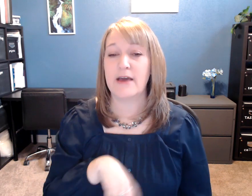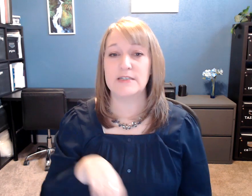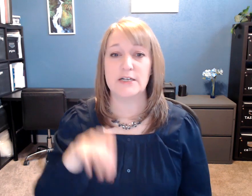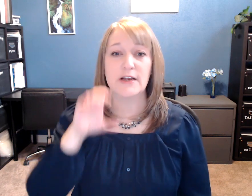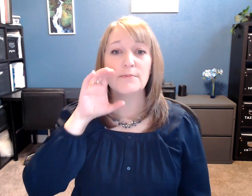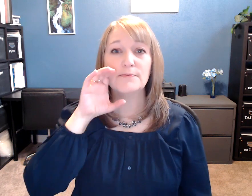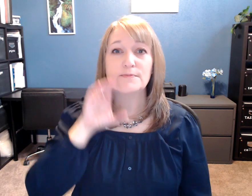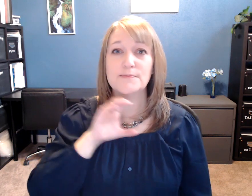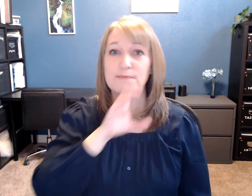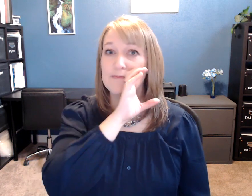Cafeteria.